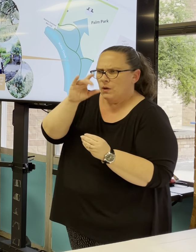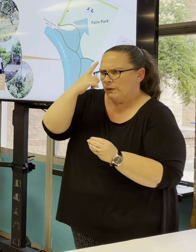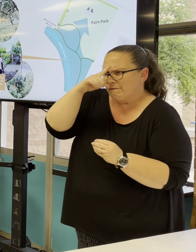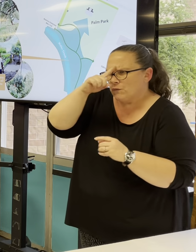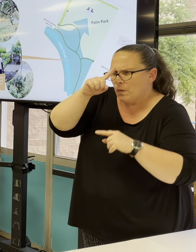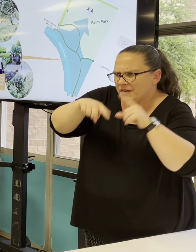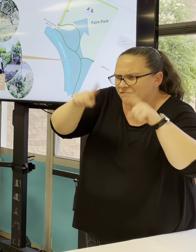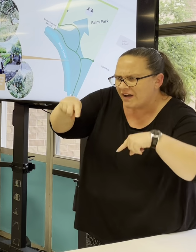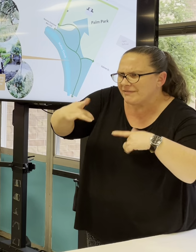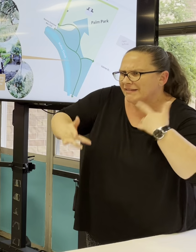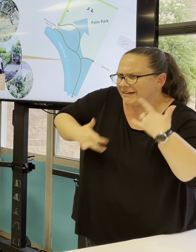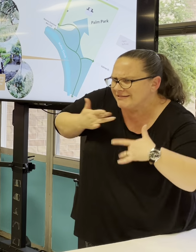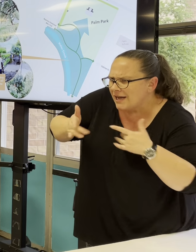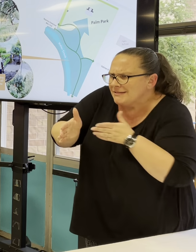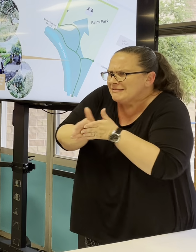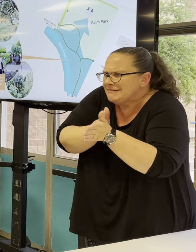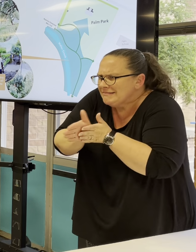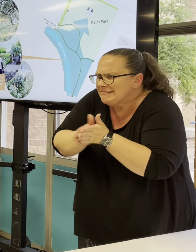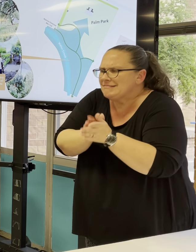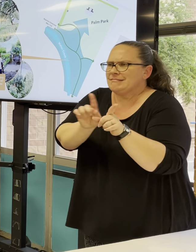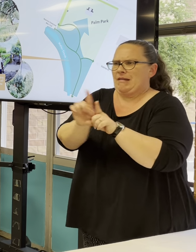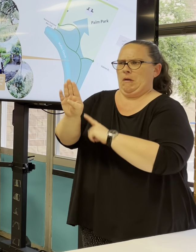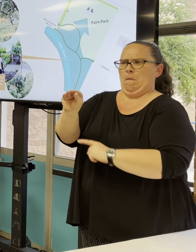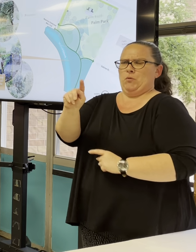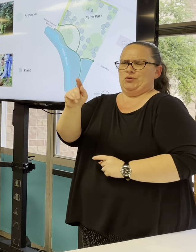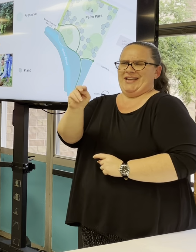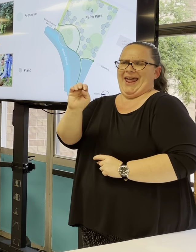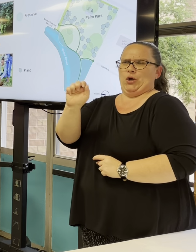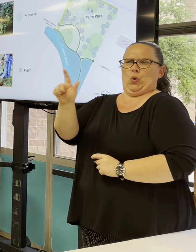and excitement in the kind of botanical aspect.